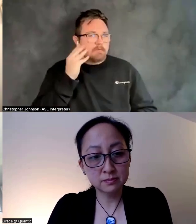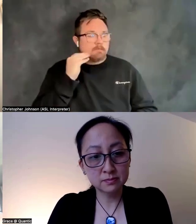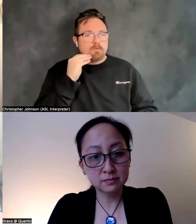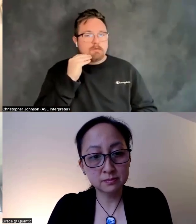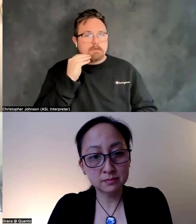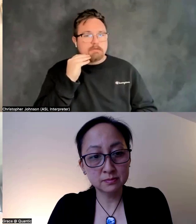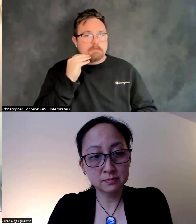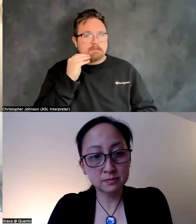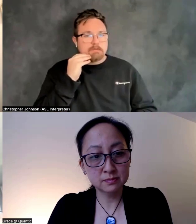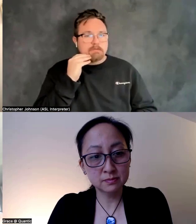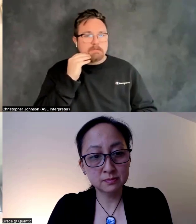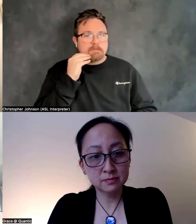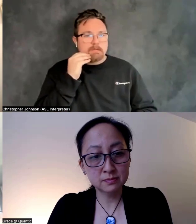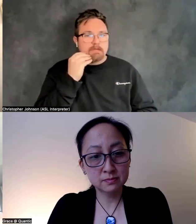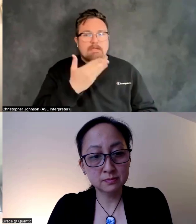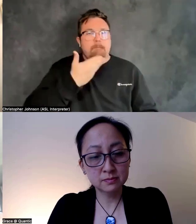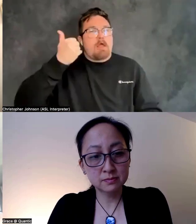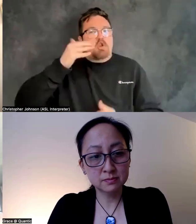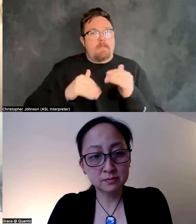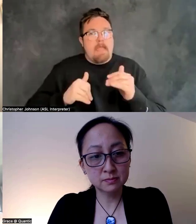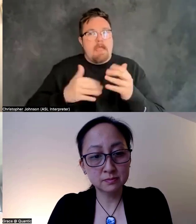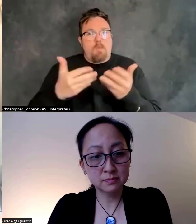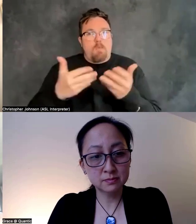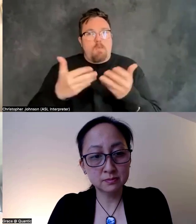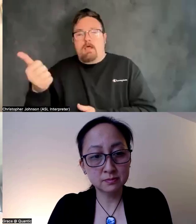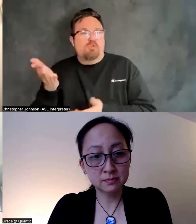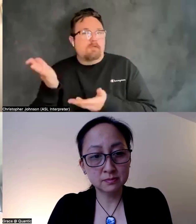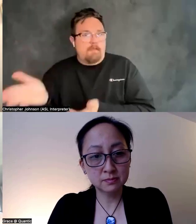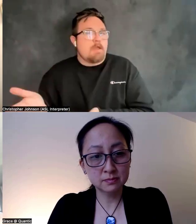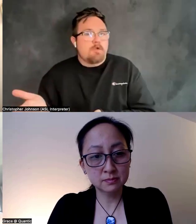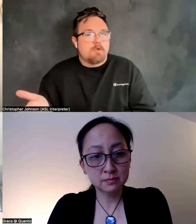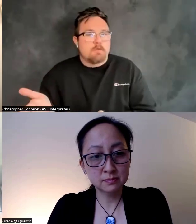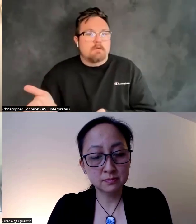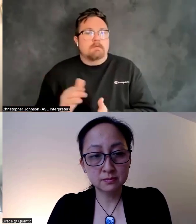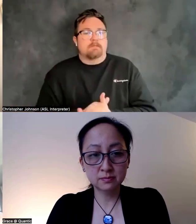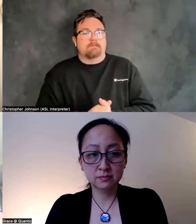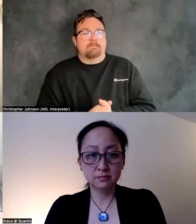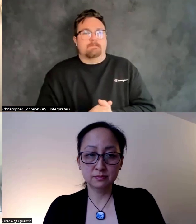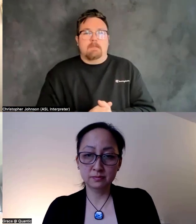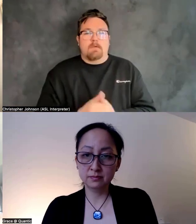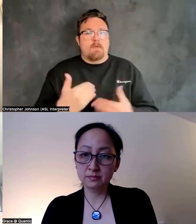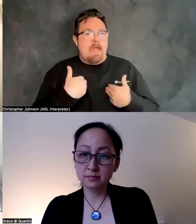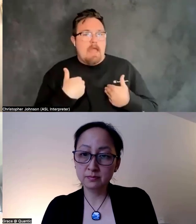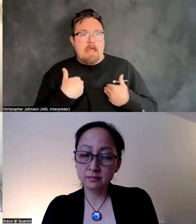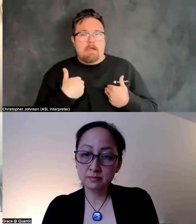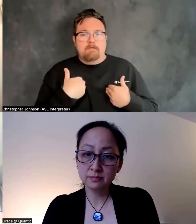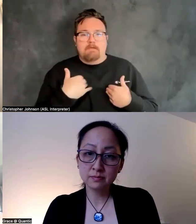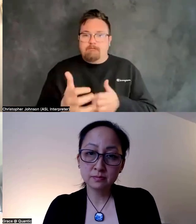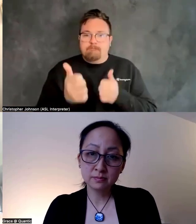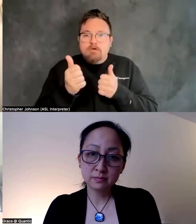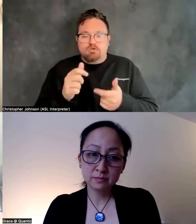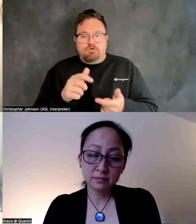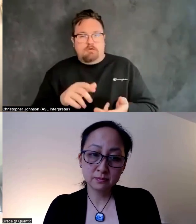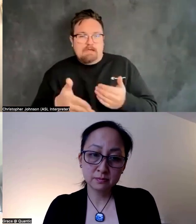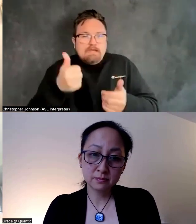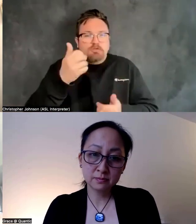the Web2 space, if not better. Till the time we are not able to deliver an at par experience, it will become a very uphill